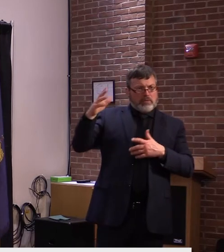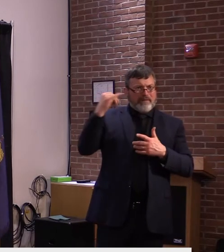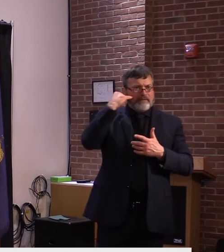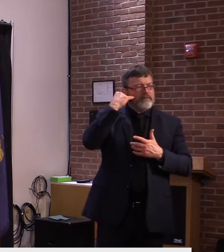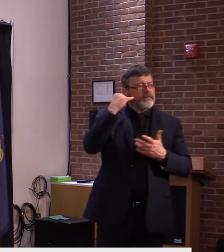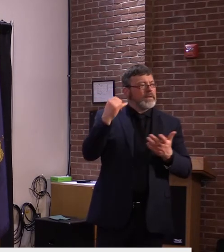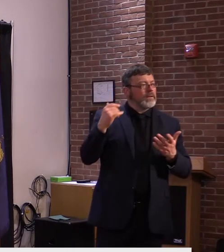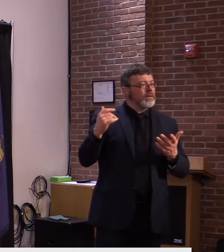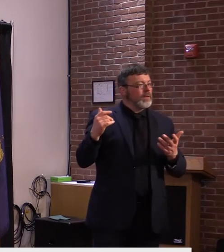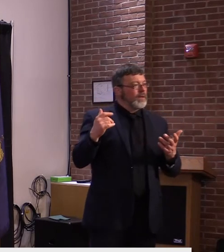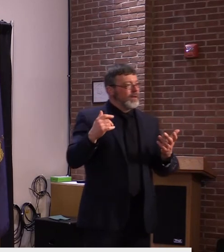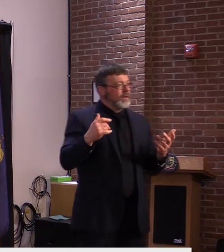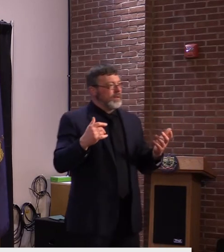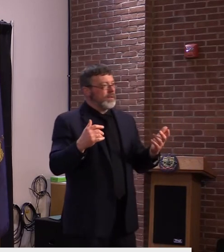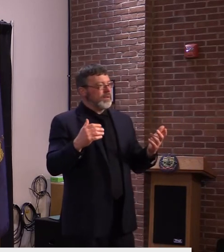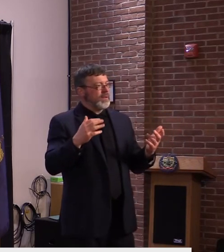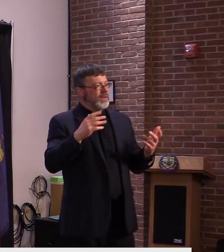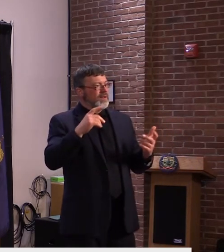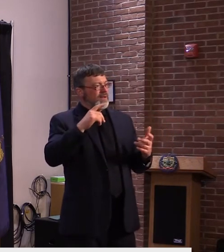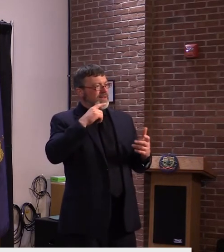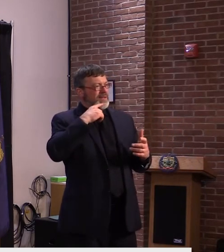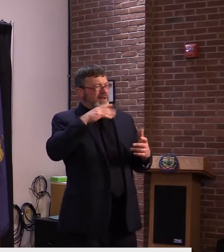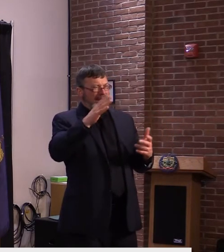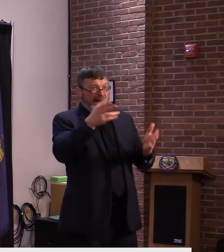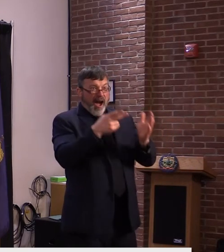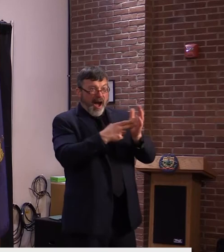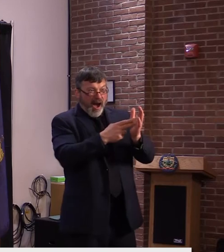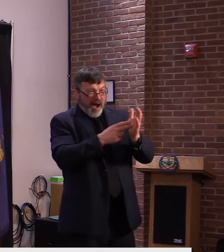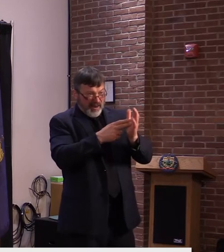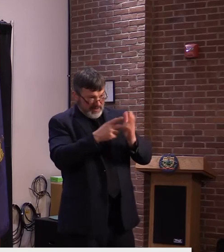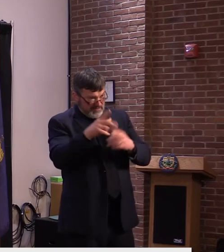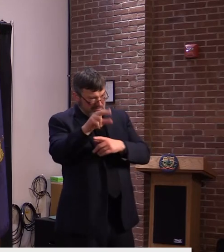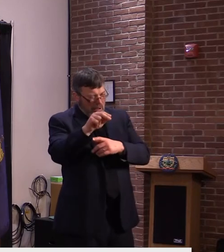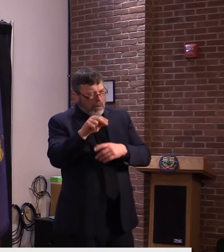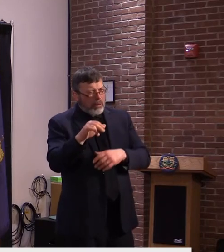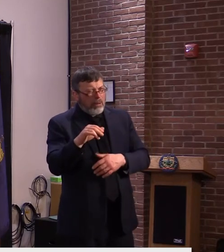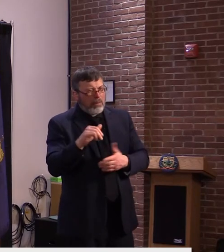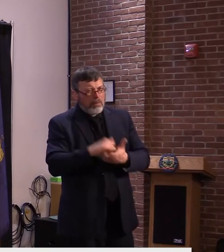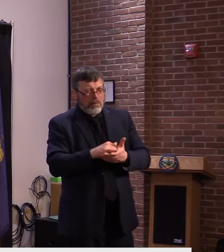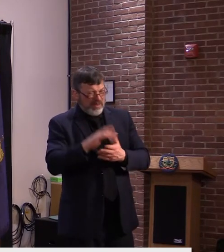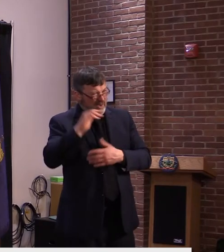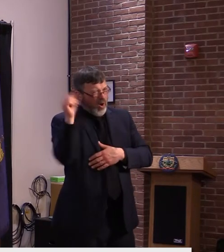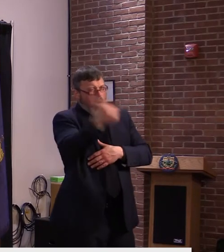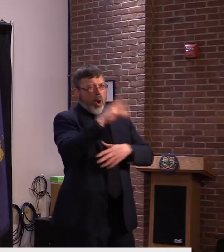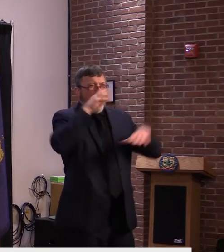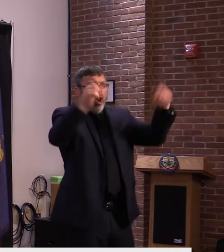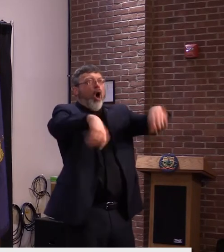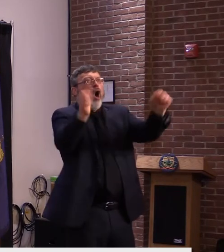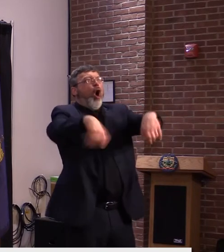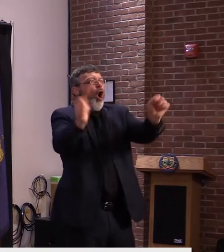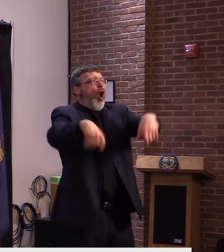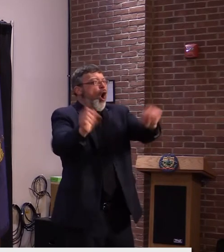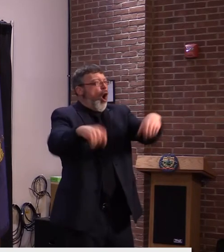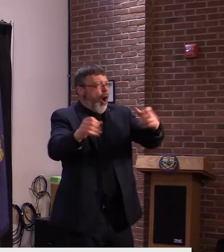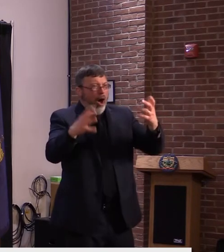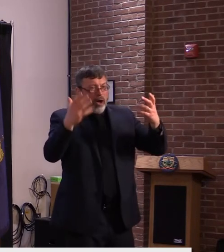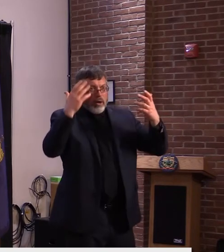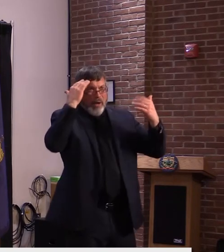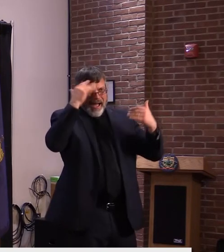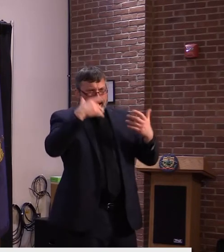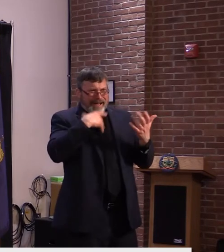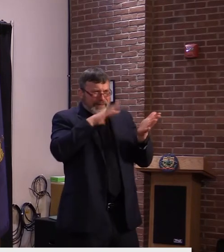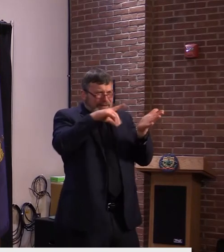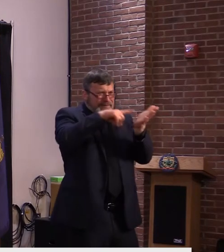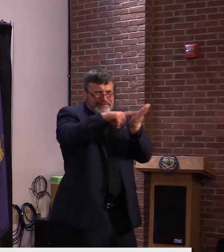completely. The data in my department and my experience with the issue clearly shows folks want cell service to be ubiquitous